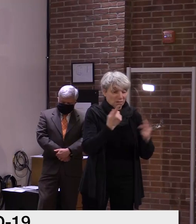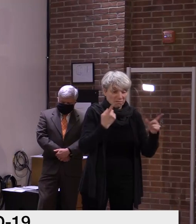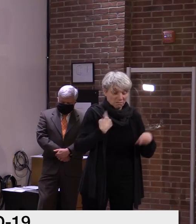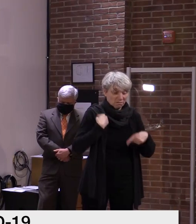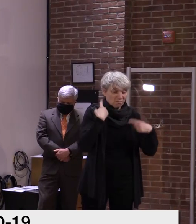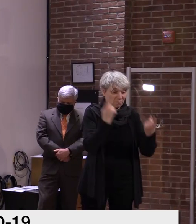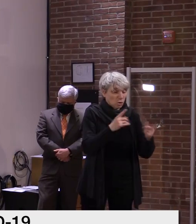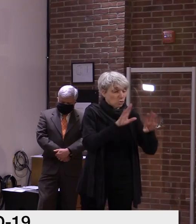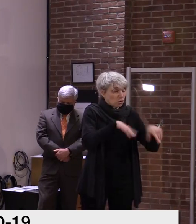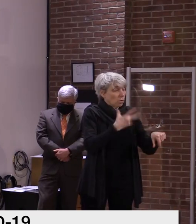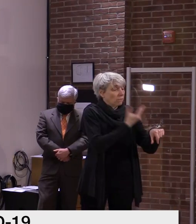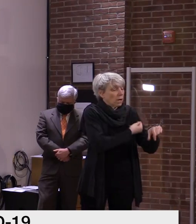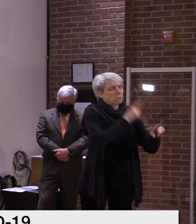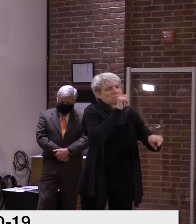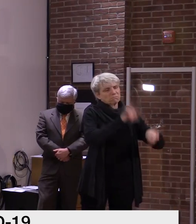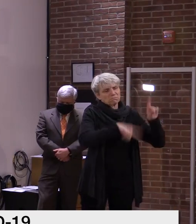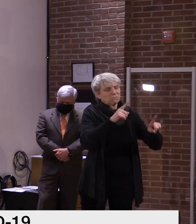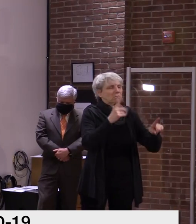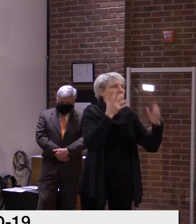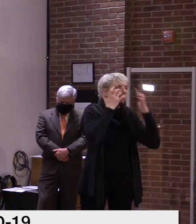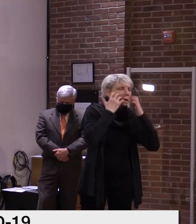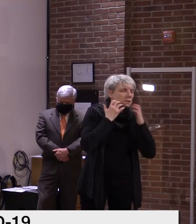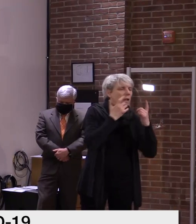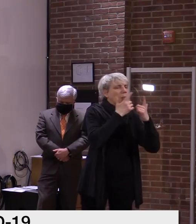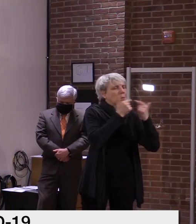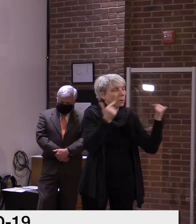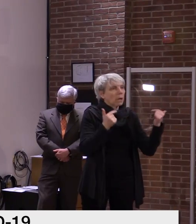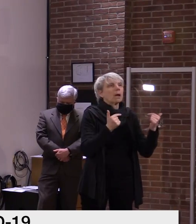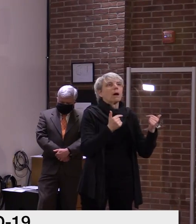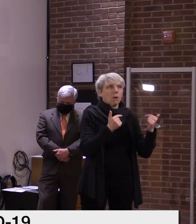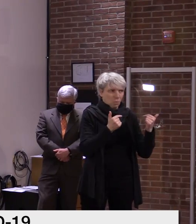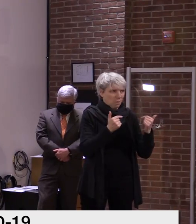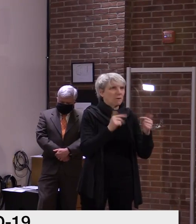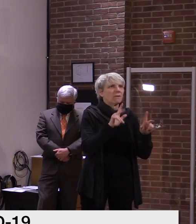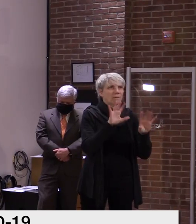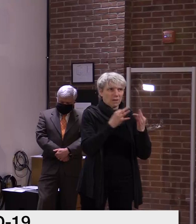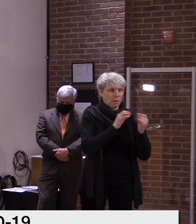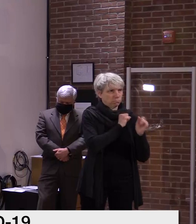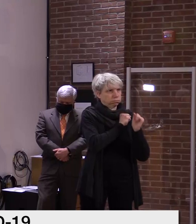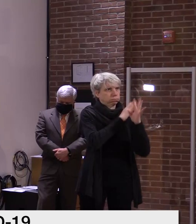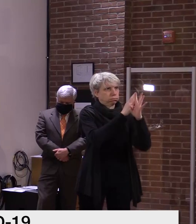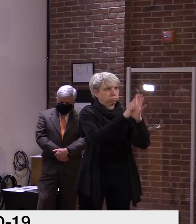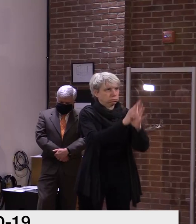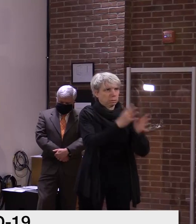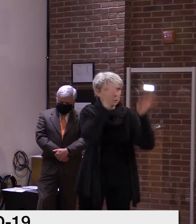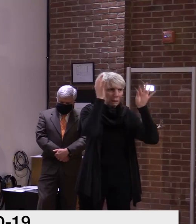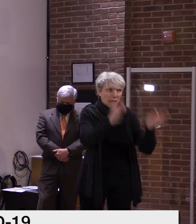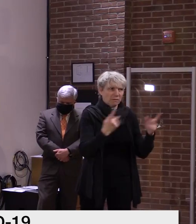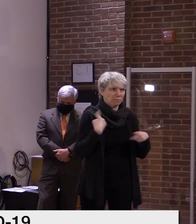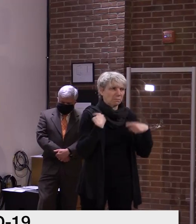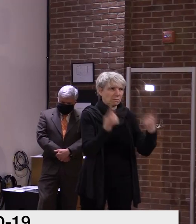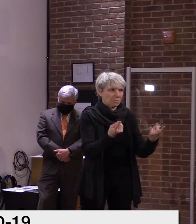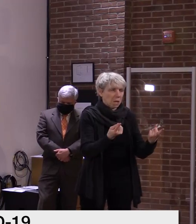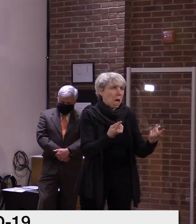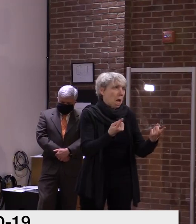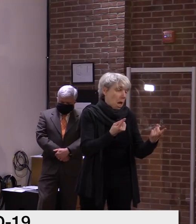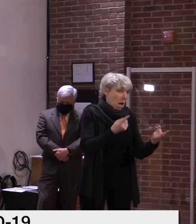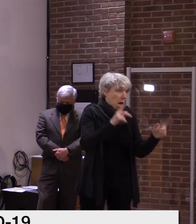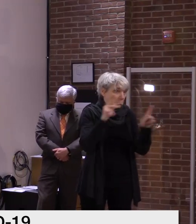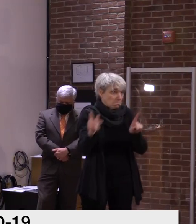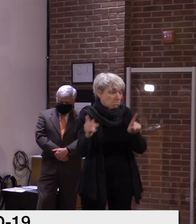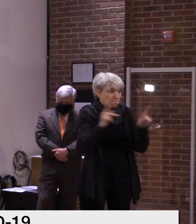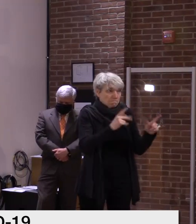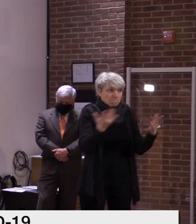program, there's significantly great uptake. So that bodes well from the get-go, but can't give you